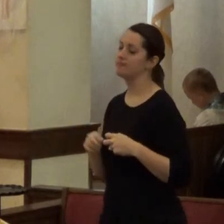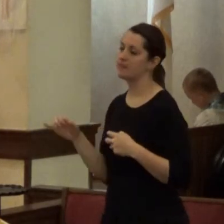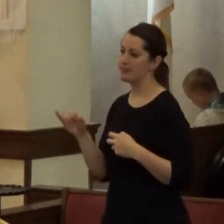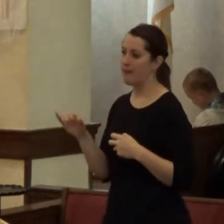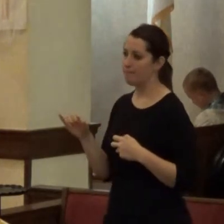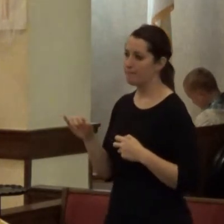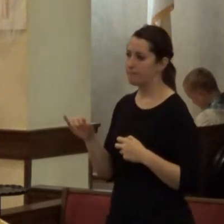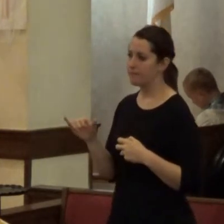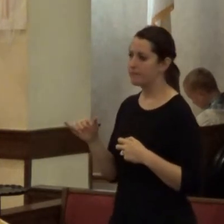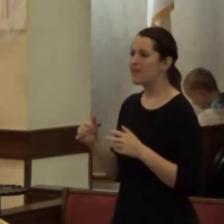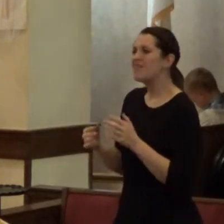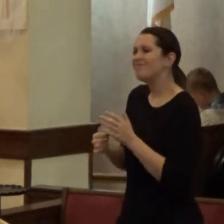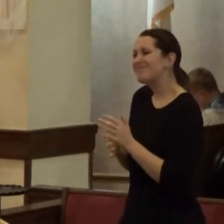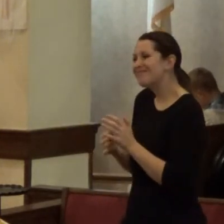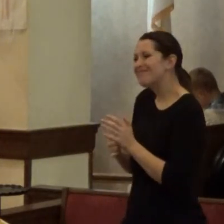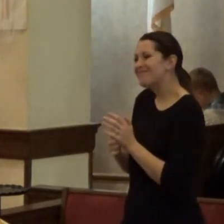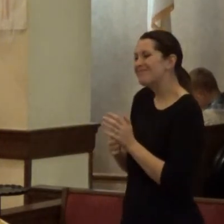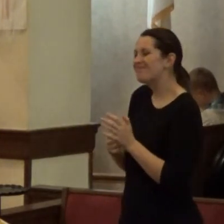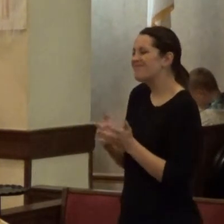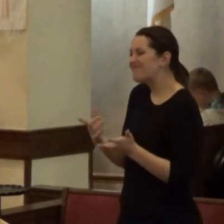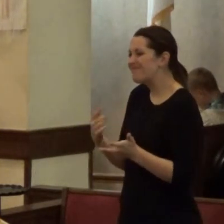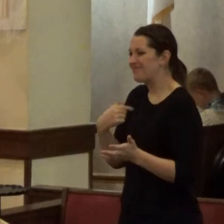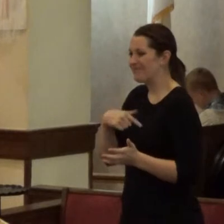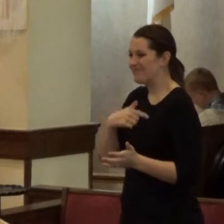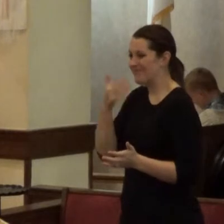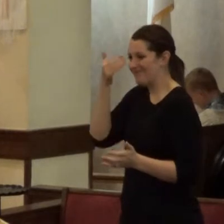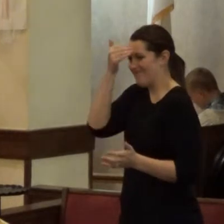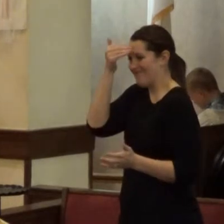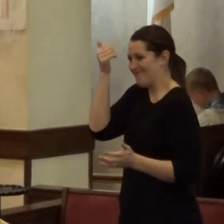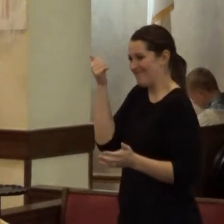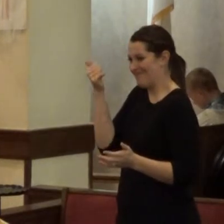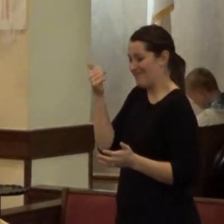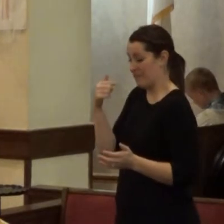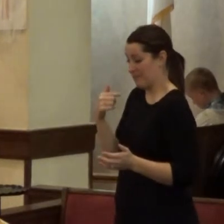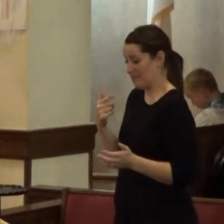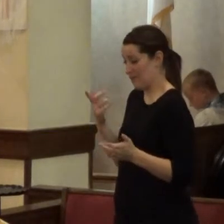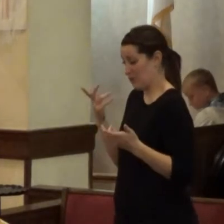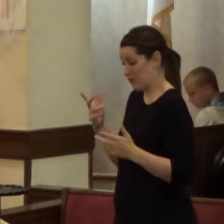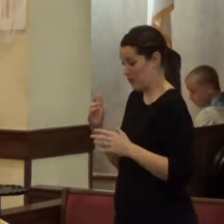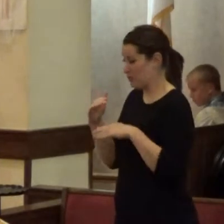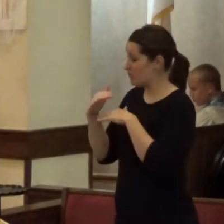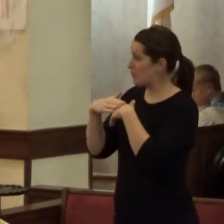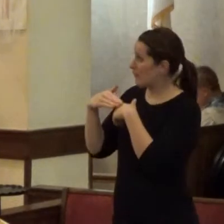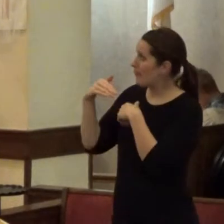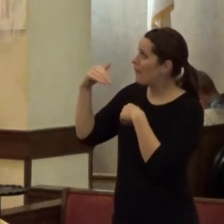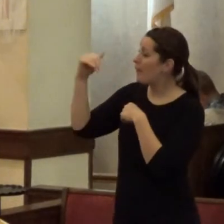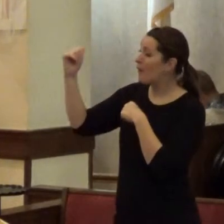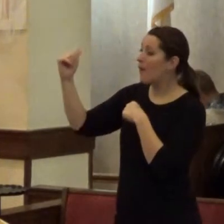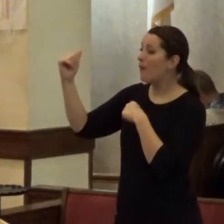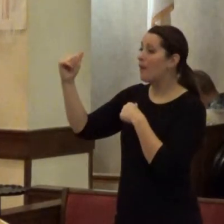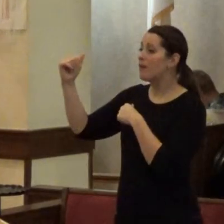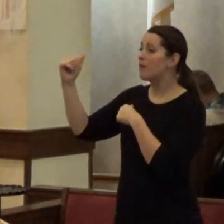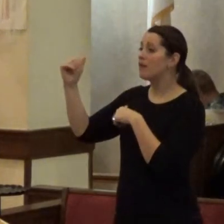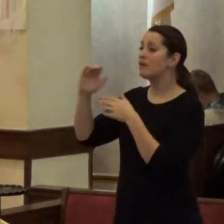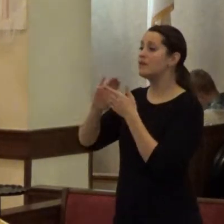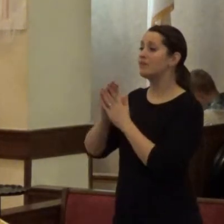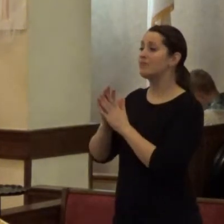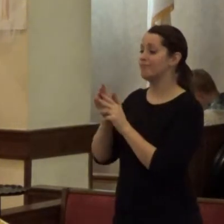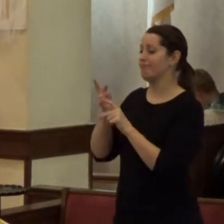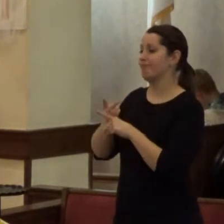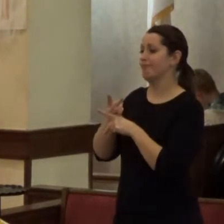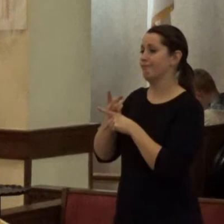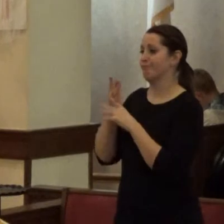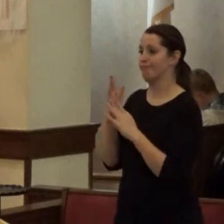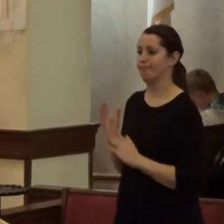We forget sometimes that we have been called to be merely